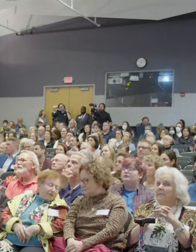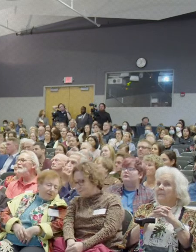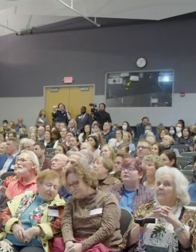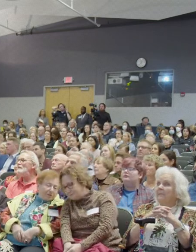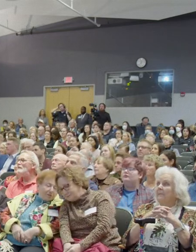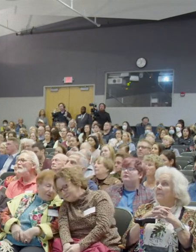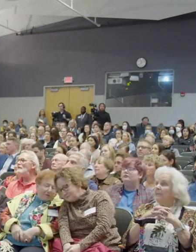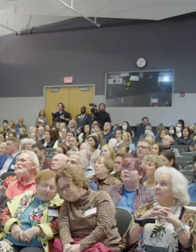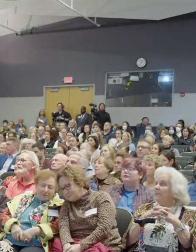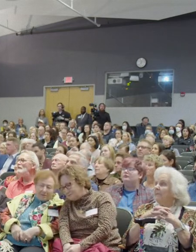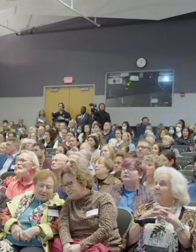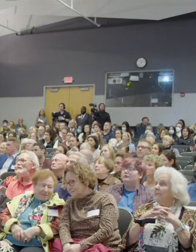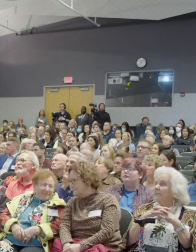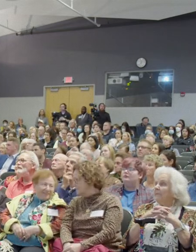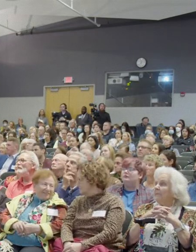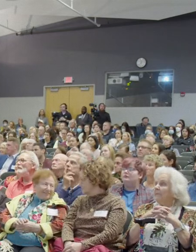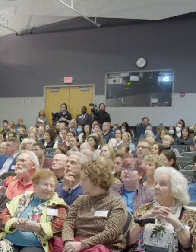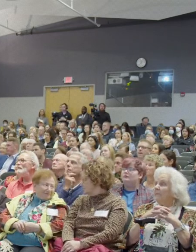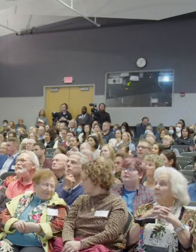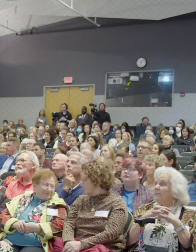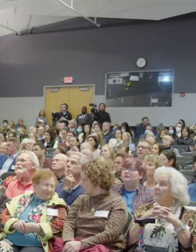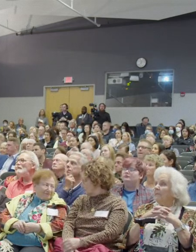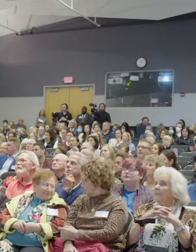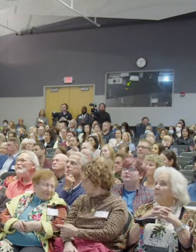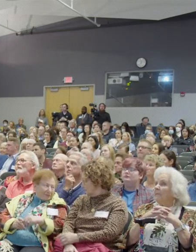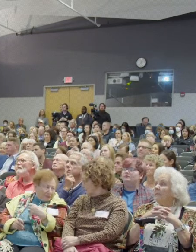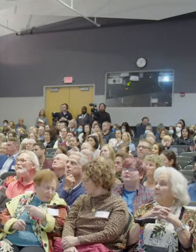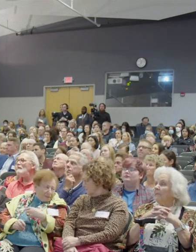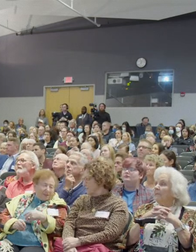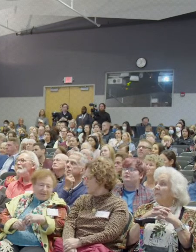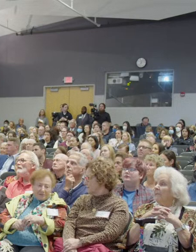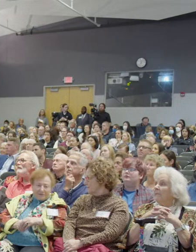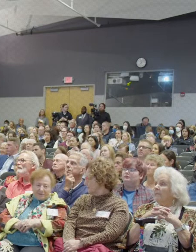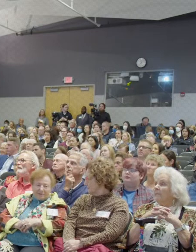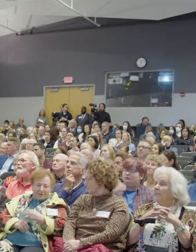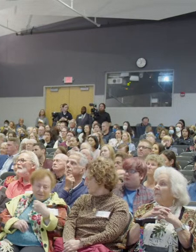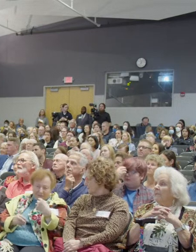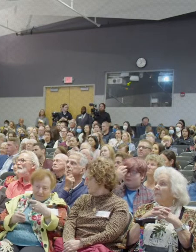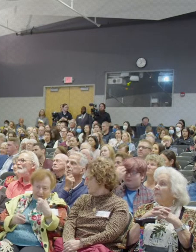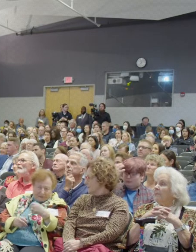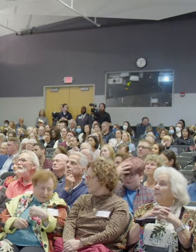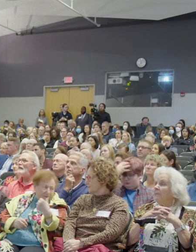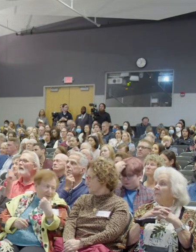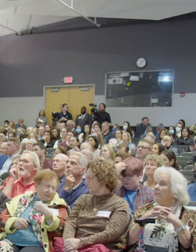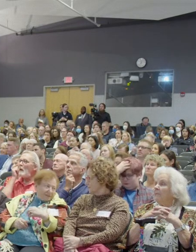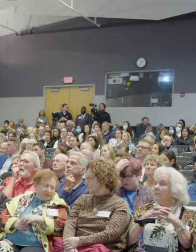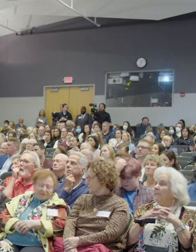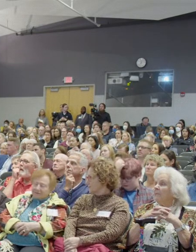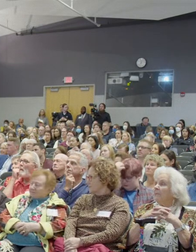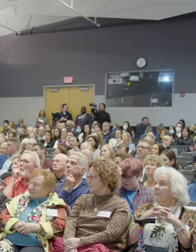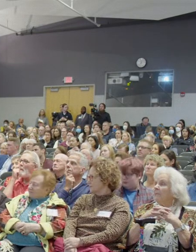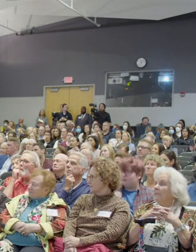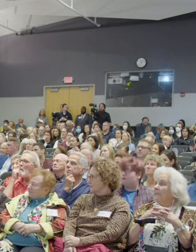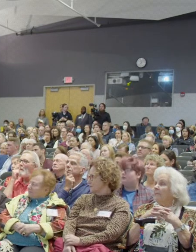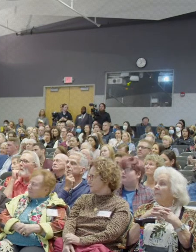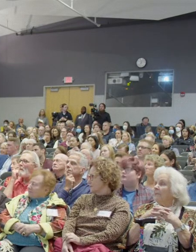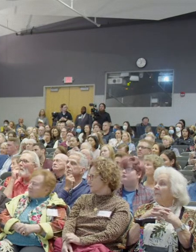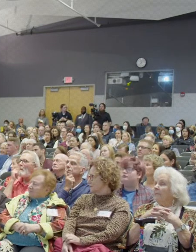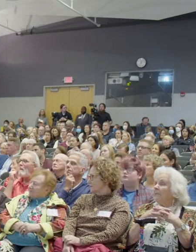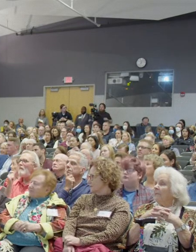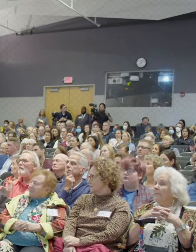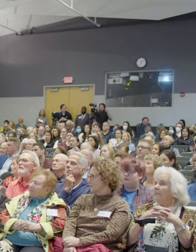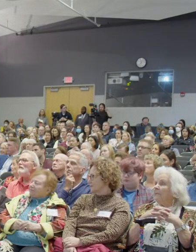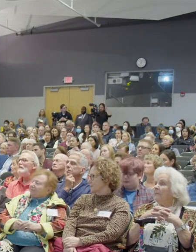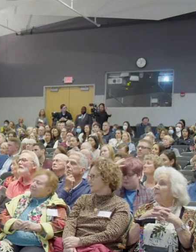It is only apropos that this exhibition, which has been in the works since January 4th, 2020, is happening at